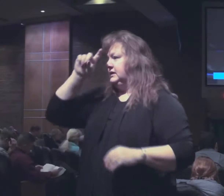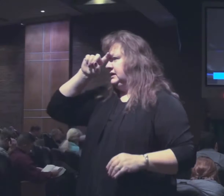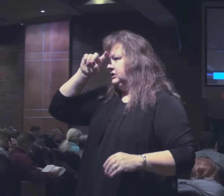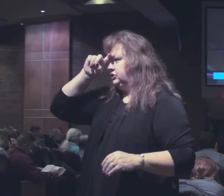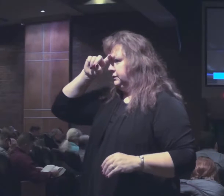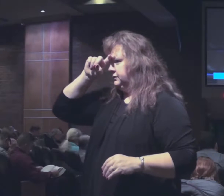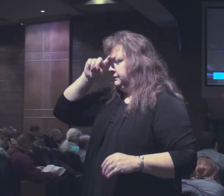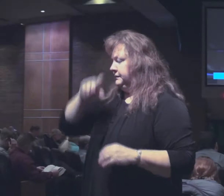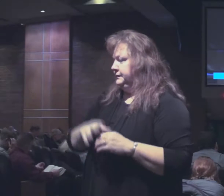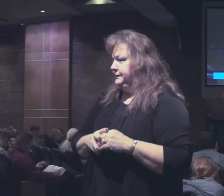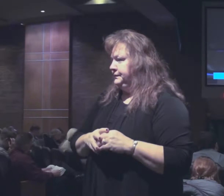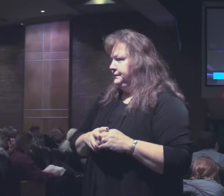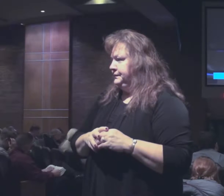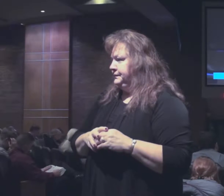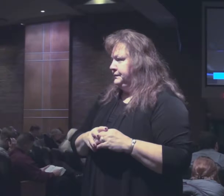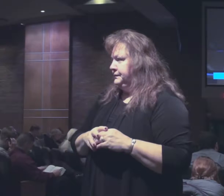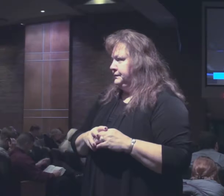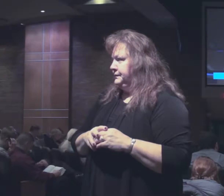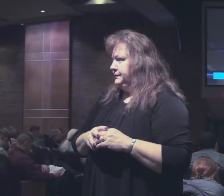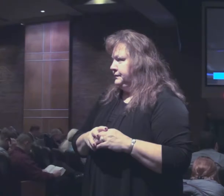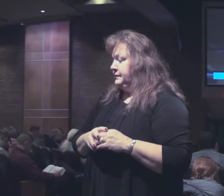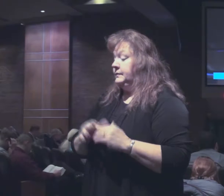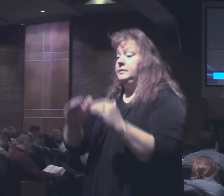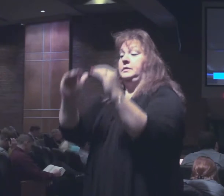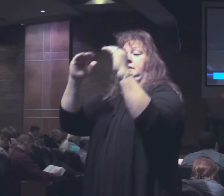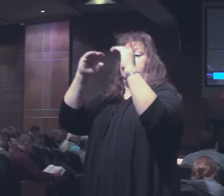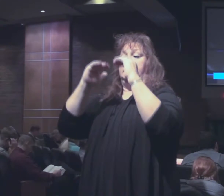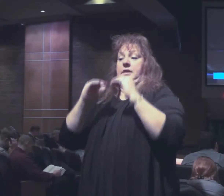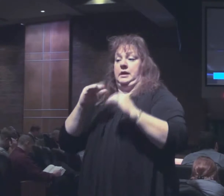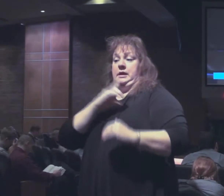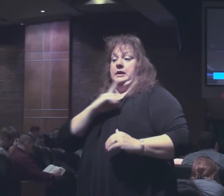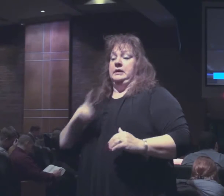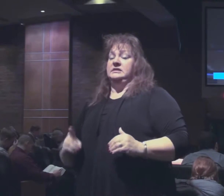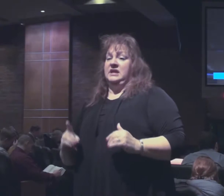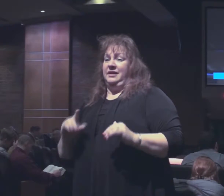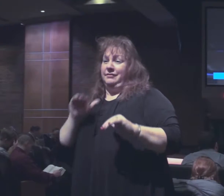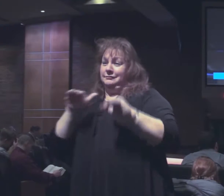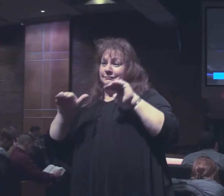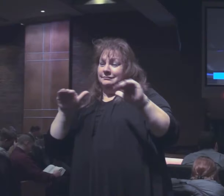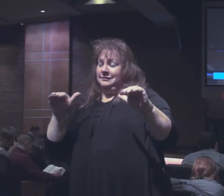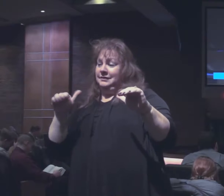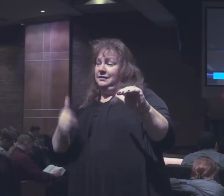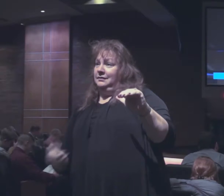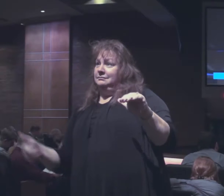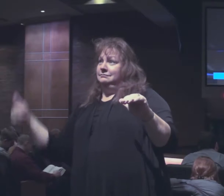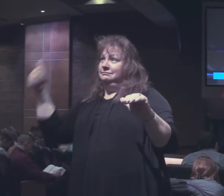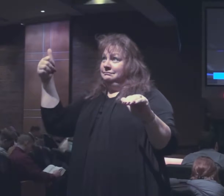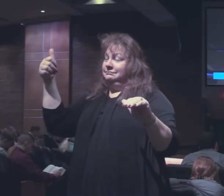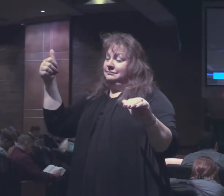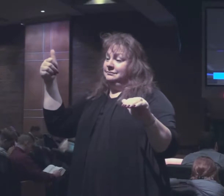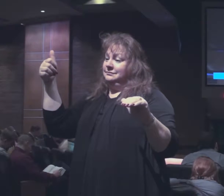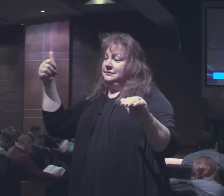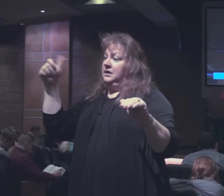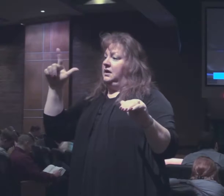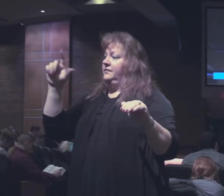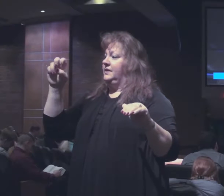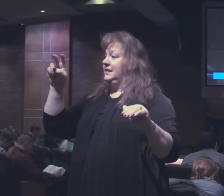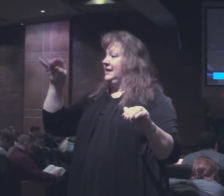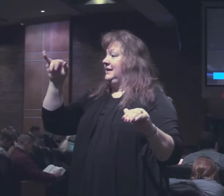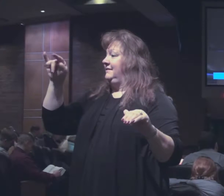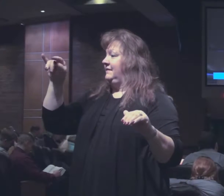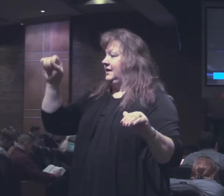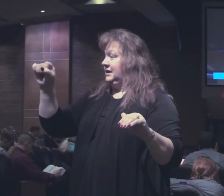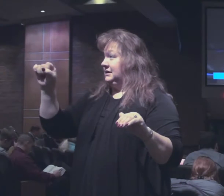captivity in Egypt. And then you come, David spoke to the chiefs of the Levites to appoint